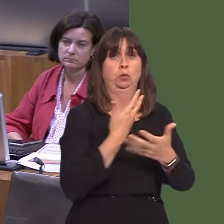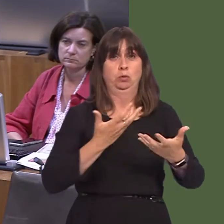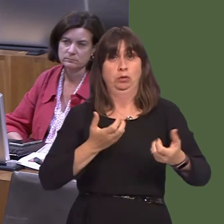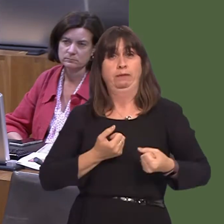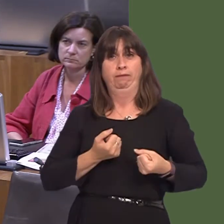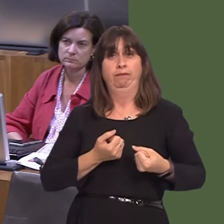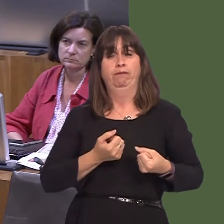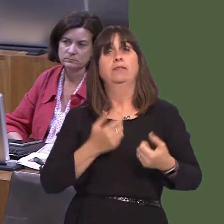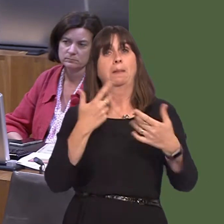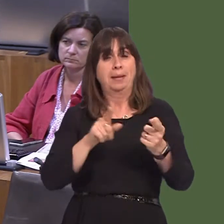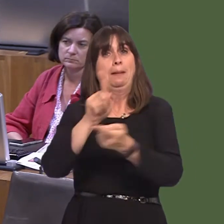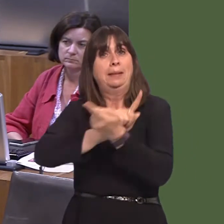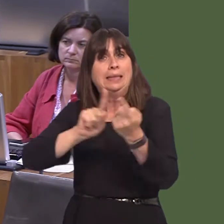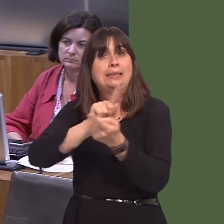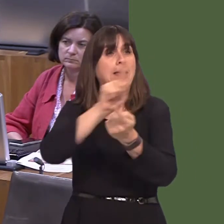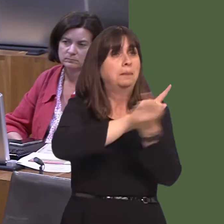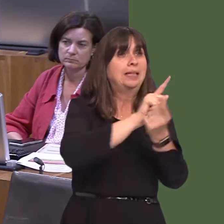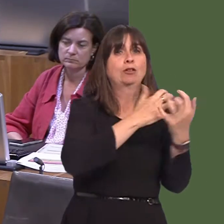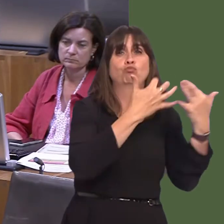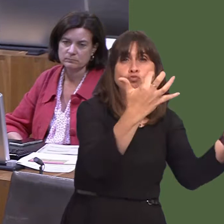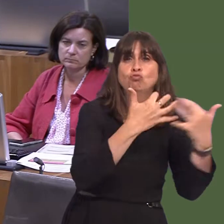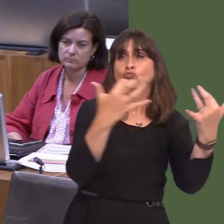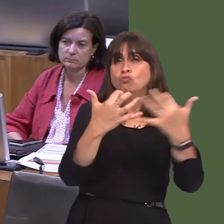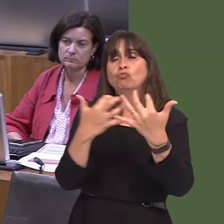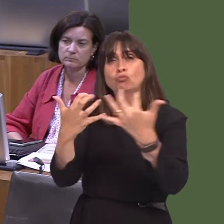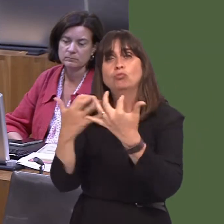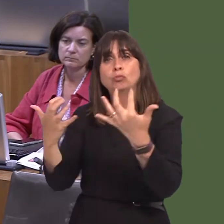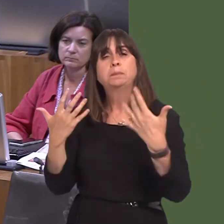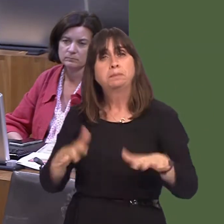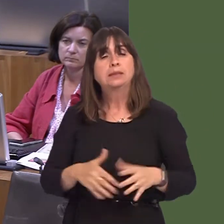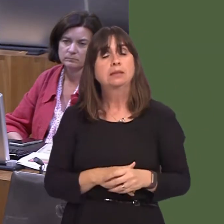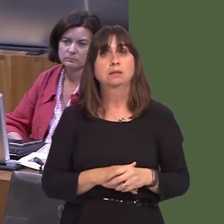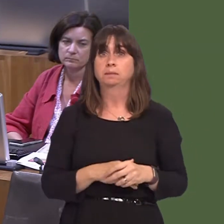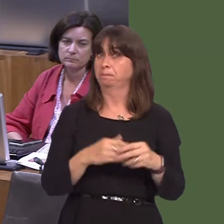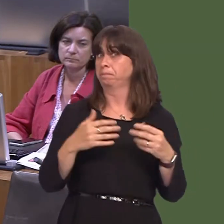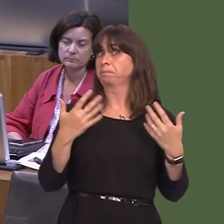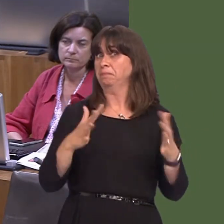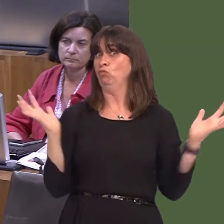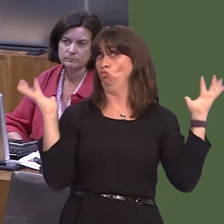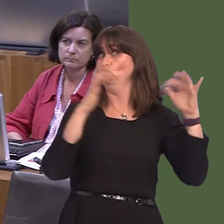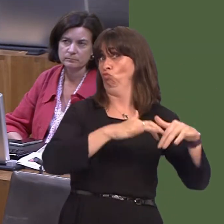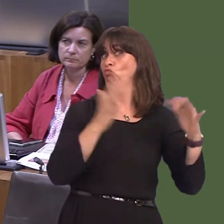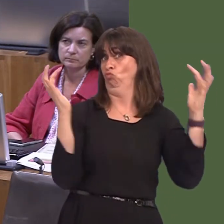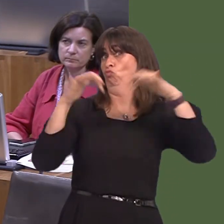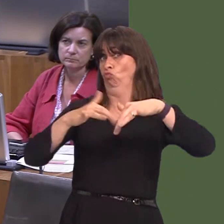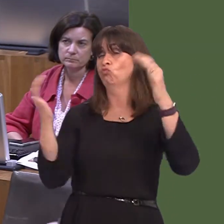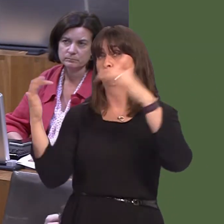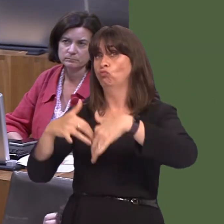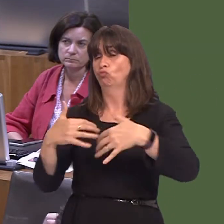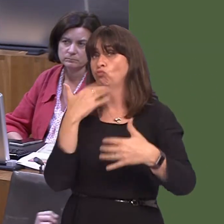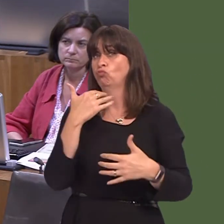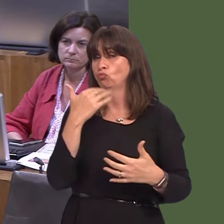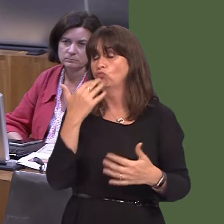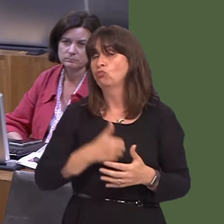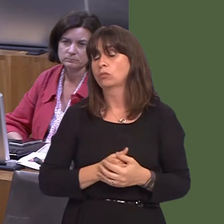well. Their meetings have taken place and they've been well attended. And what's important